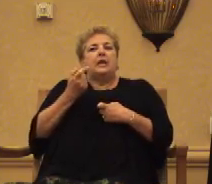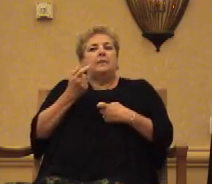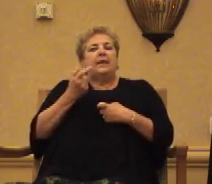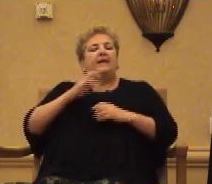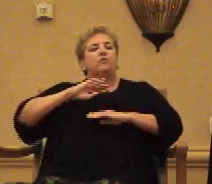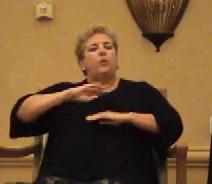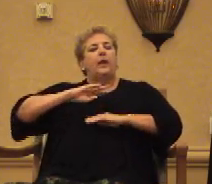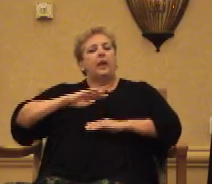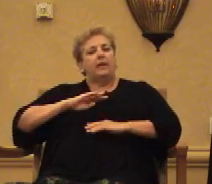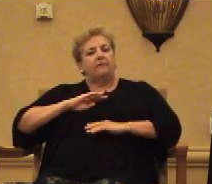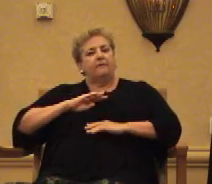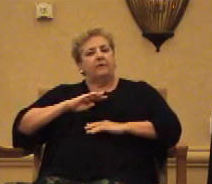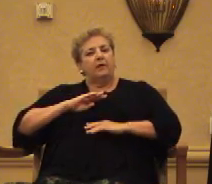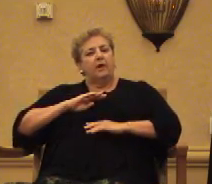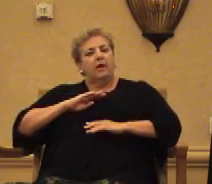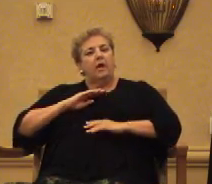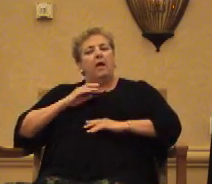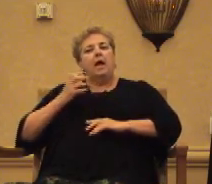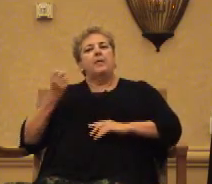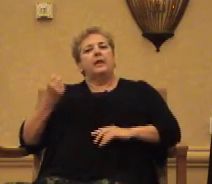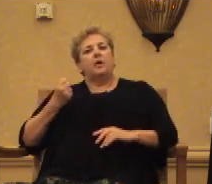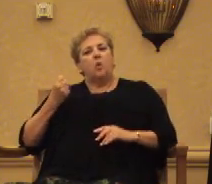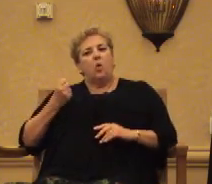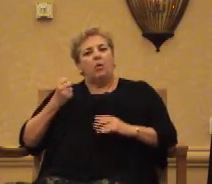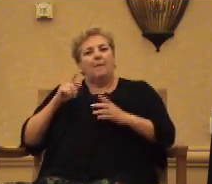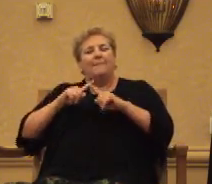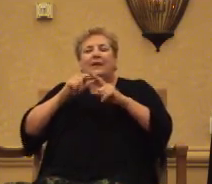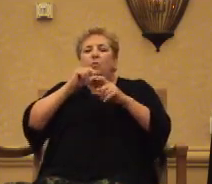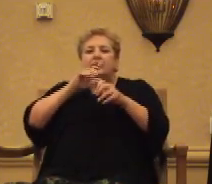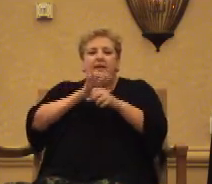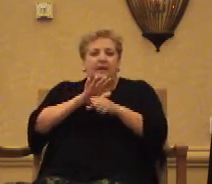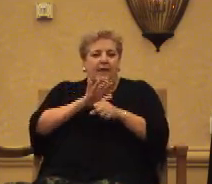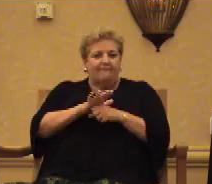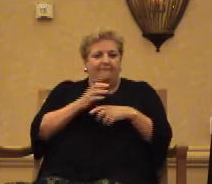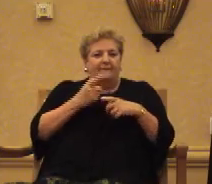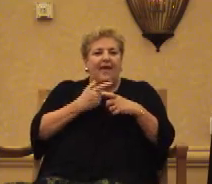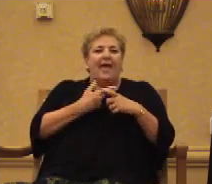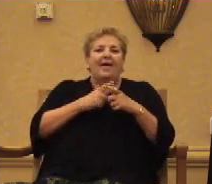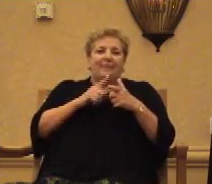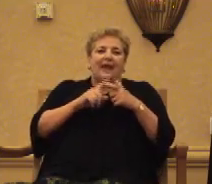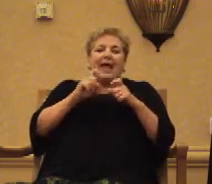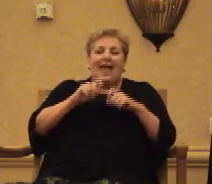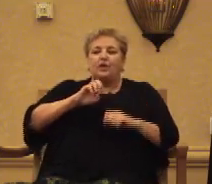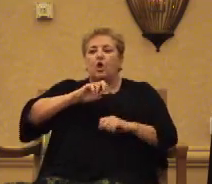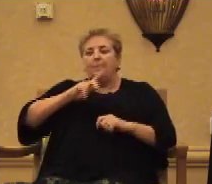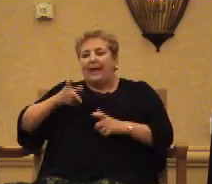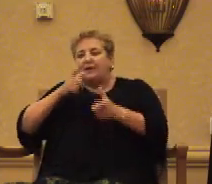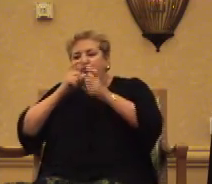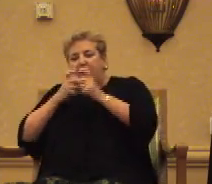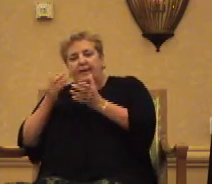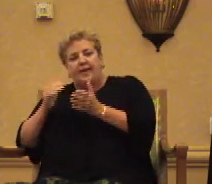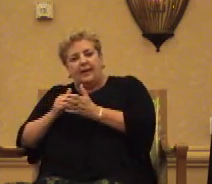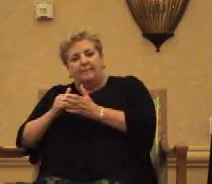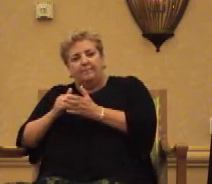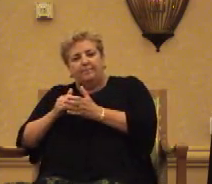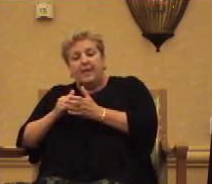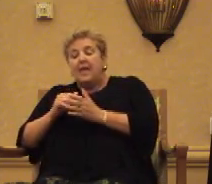a holding pattern that eventually wasn't enough and I had to go back to drinking. It wasn't until I came to Alcoholics